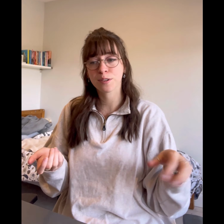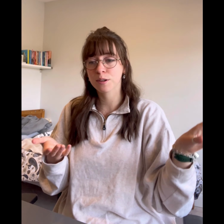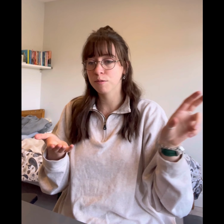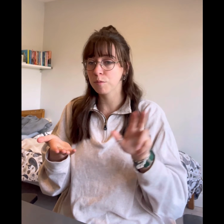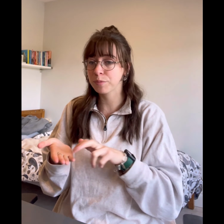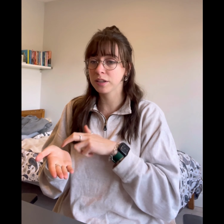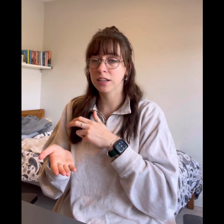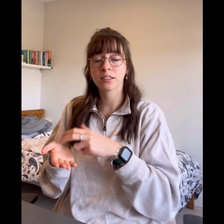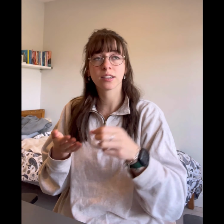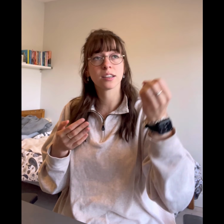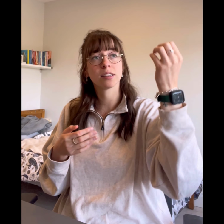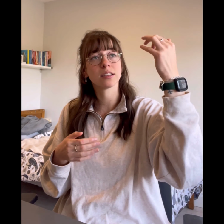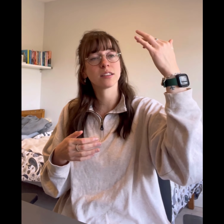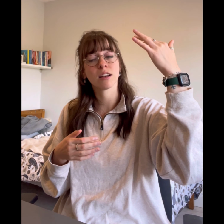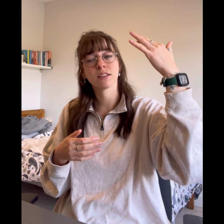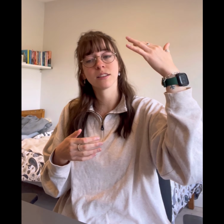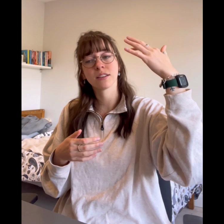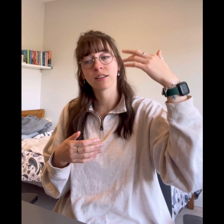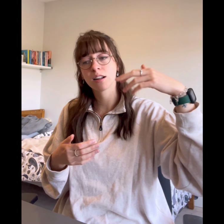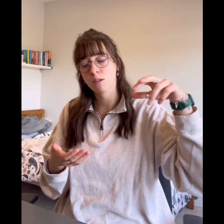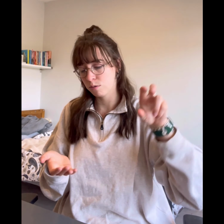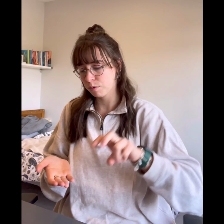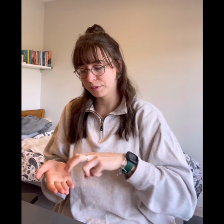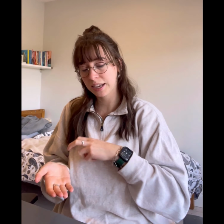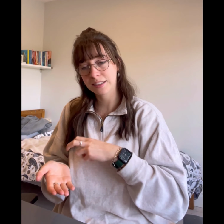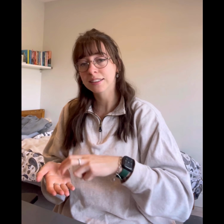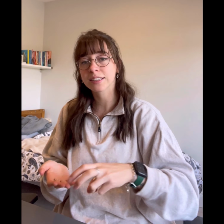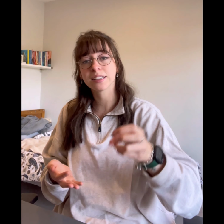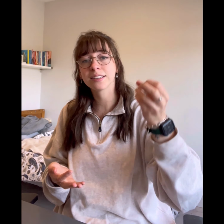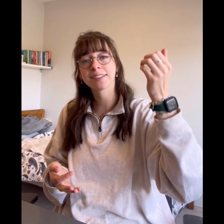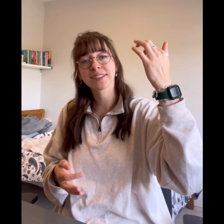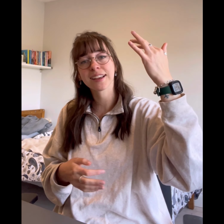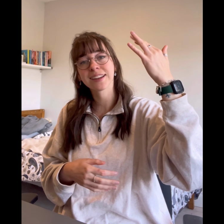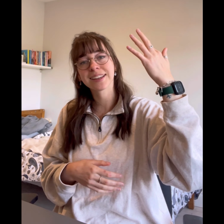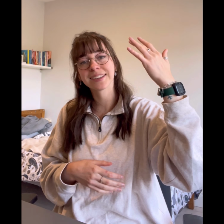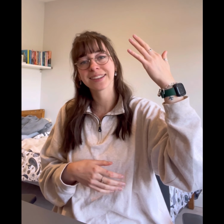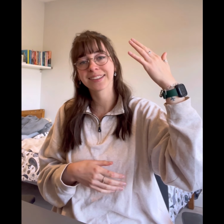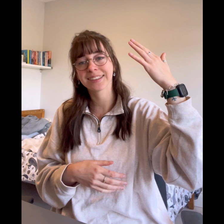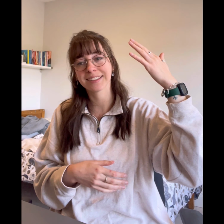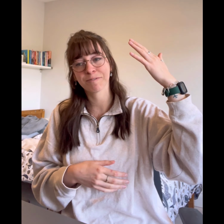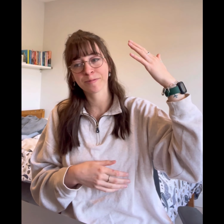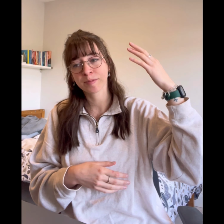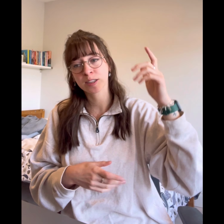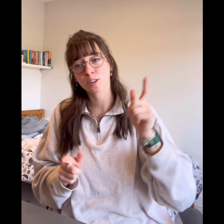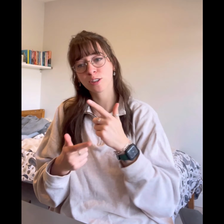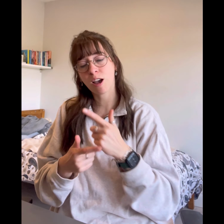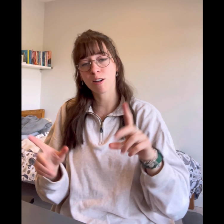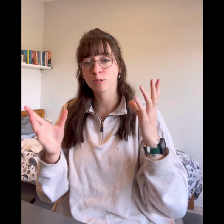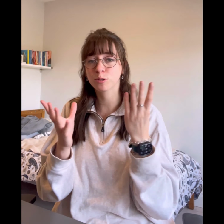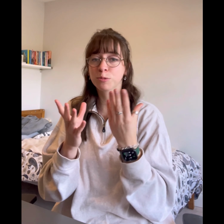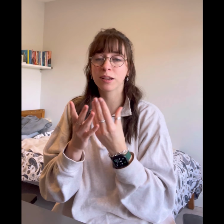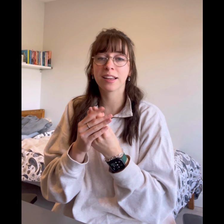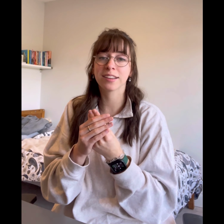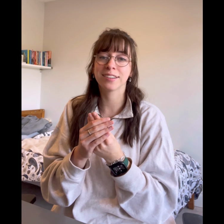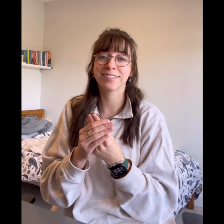soon we'll be dancing in the sun. We'll be dancing in the sun, and we'll sing your song